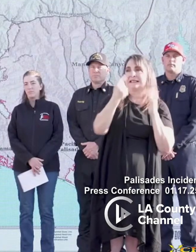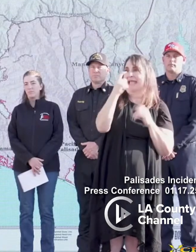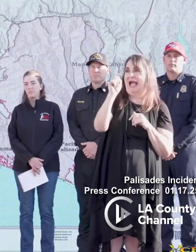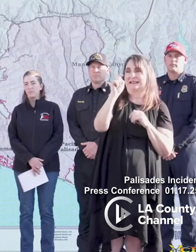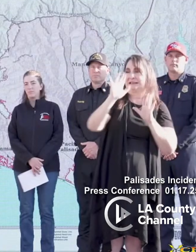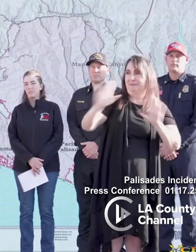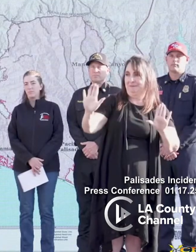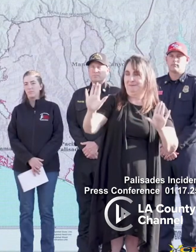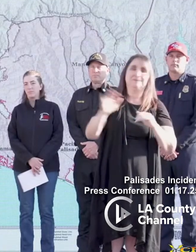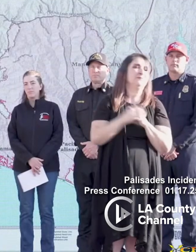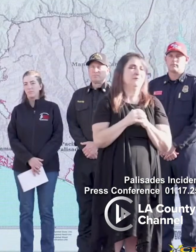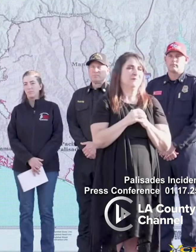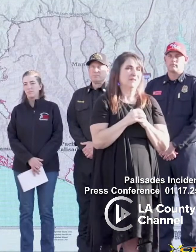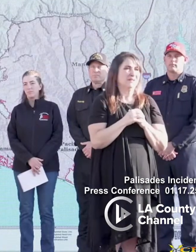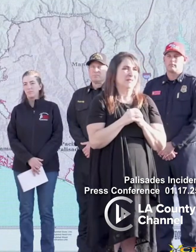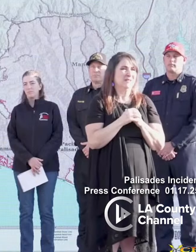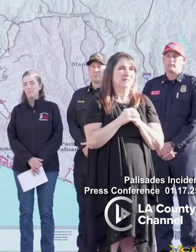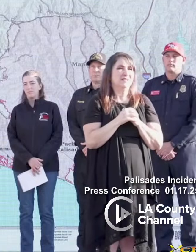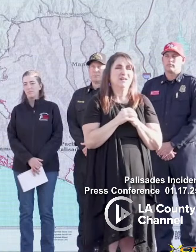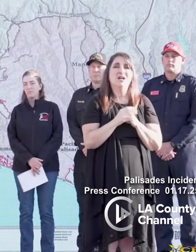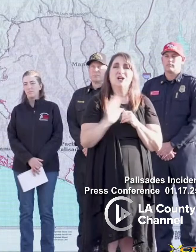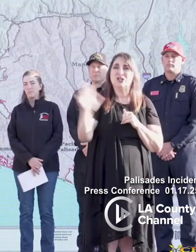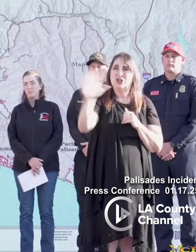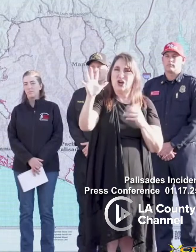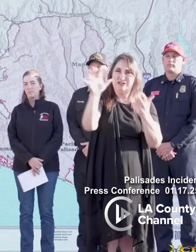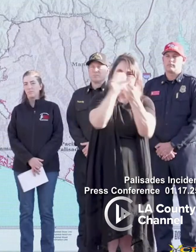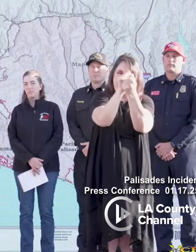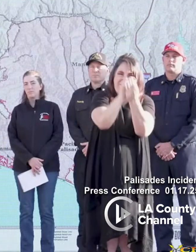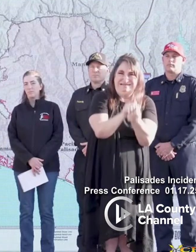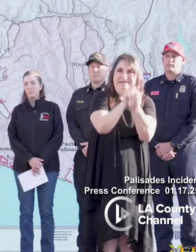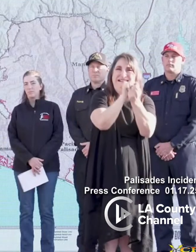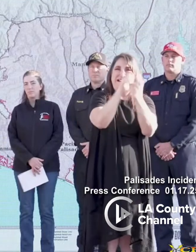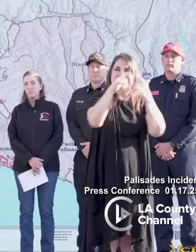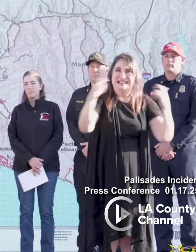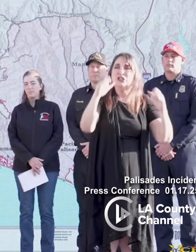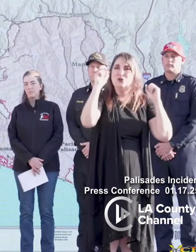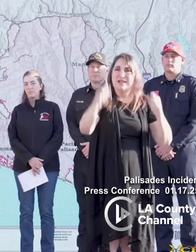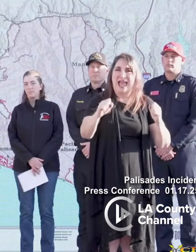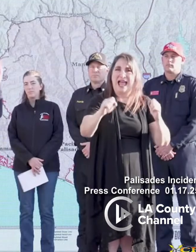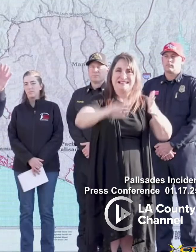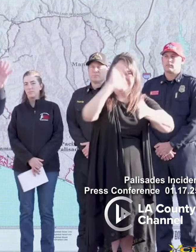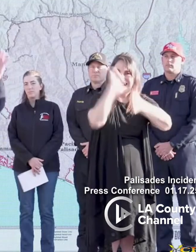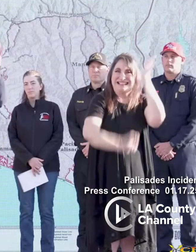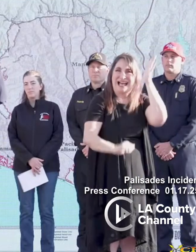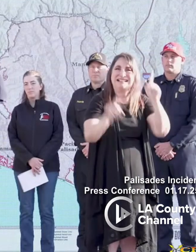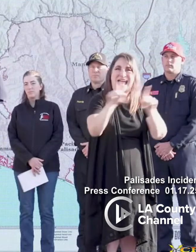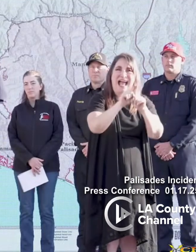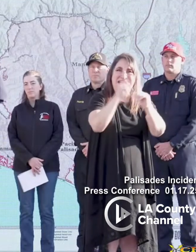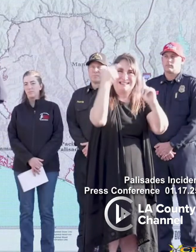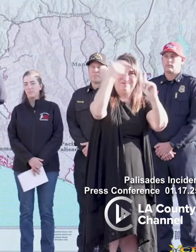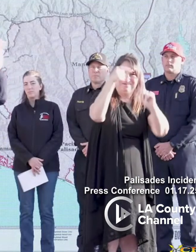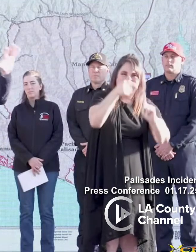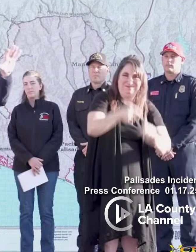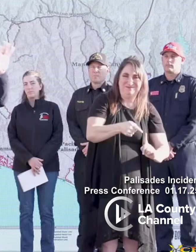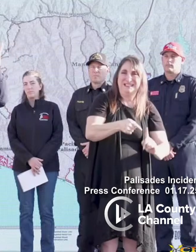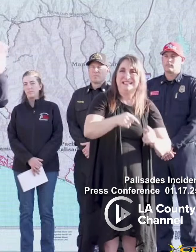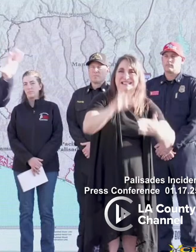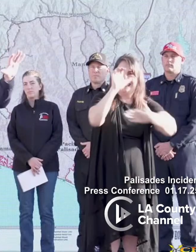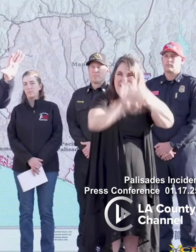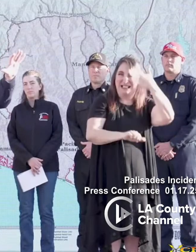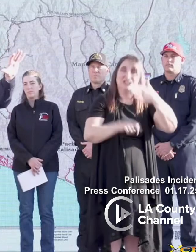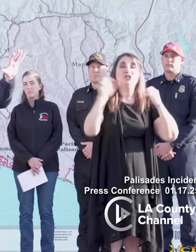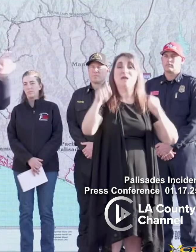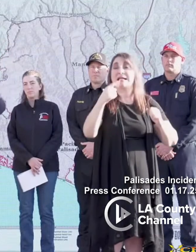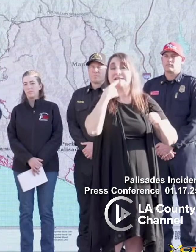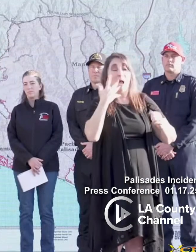You can deduct your casualty loss as an itemized deduction, and you pick it whether you want to put it on your